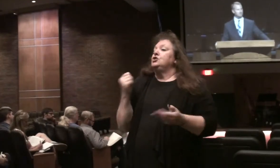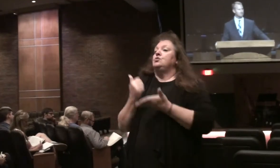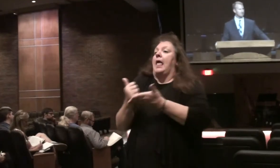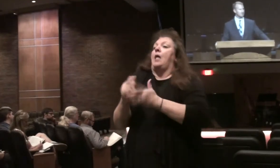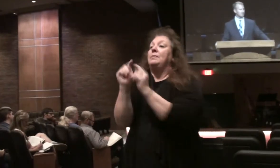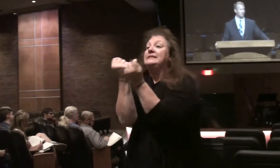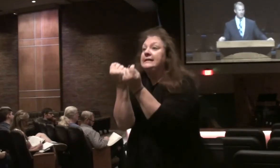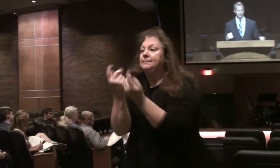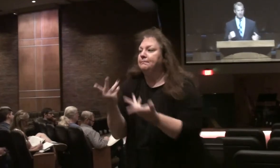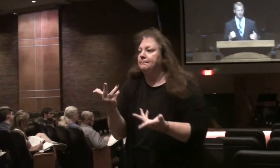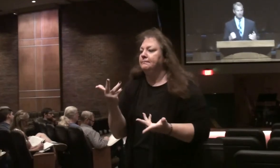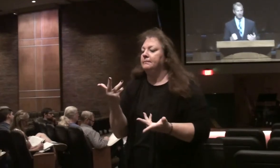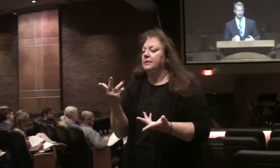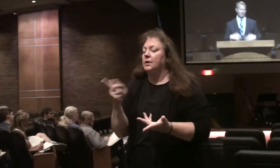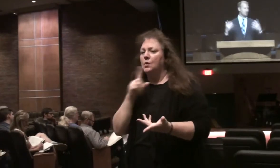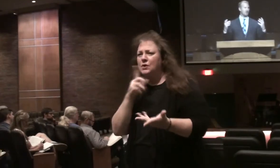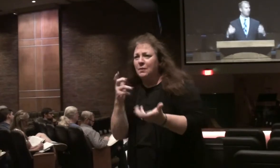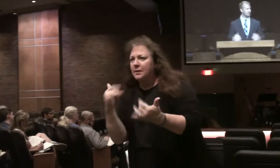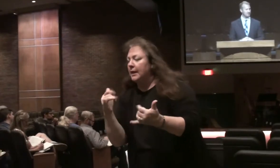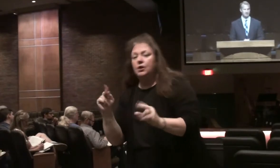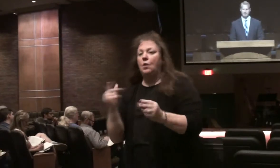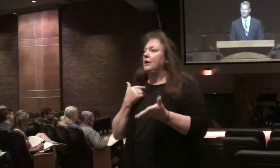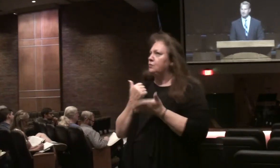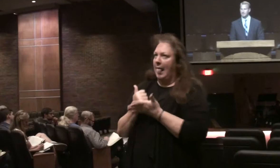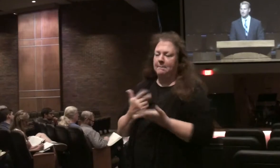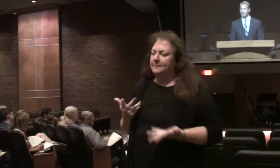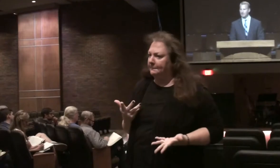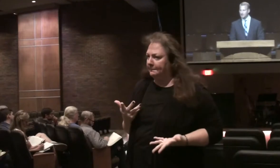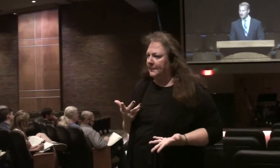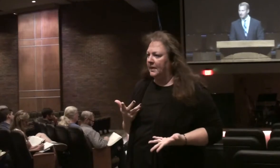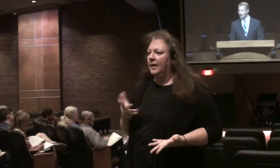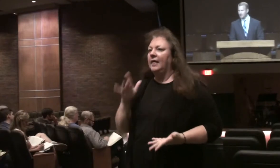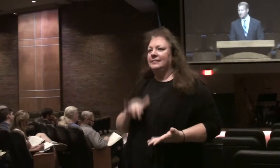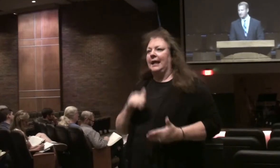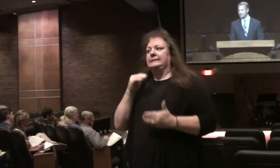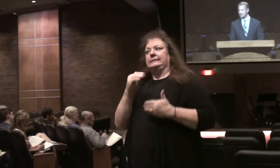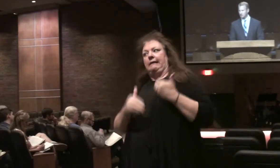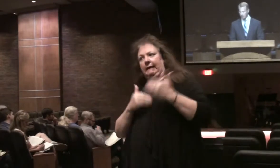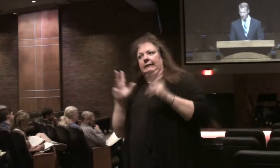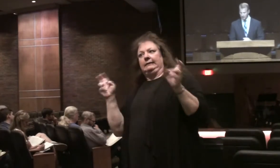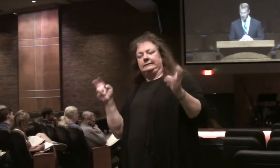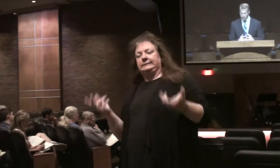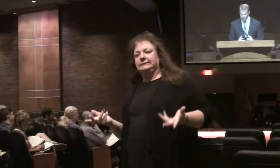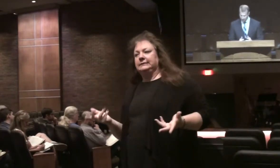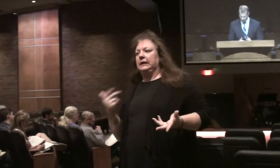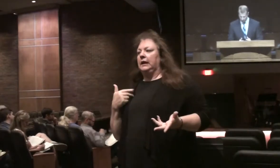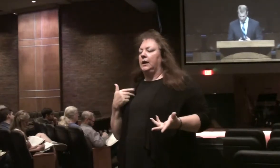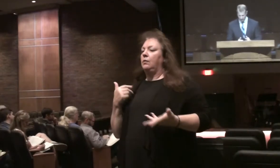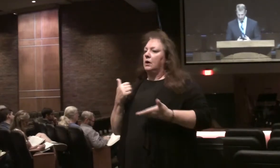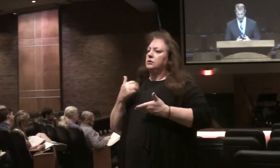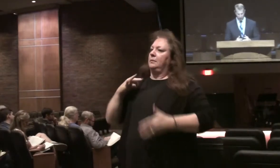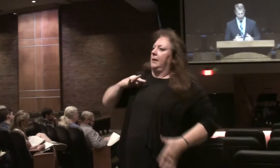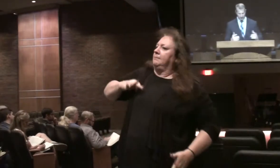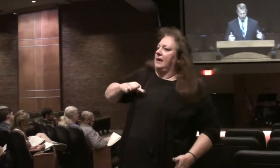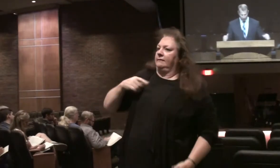help. Well, what do you really want to play? I just want to help. Well, that's the idea of kindness. We want to be useful. We want to be